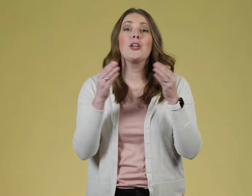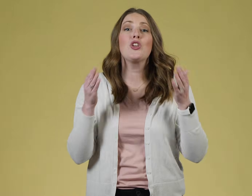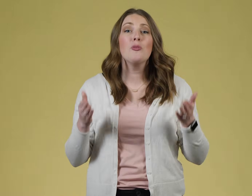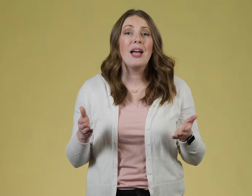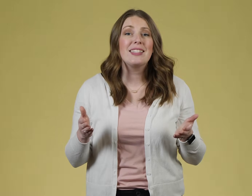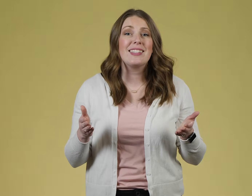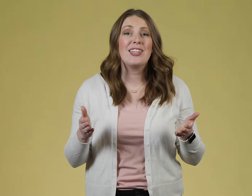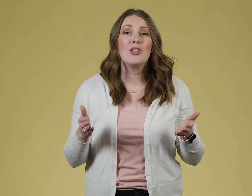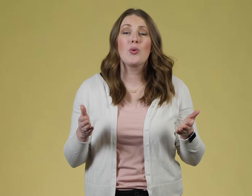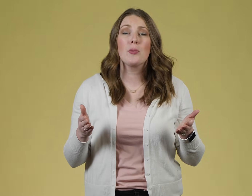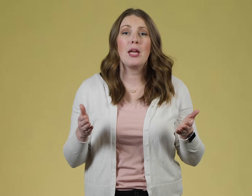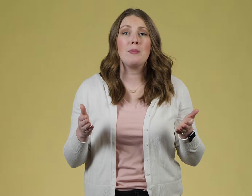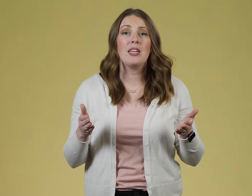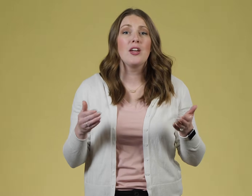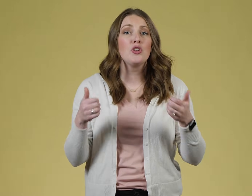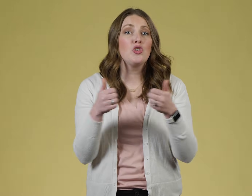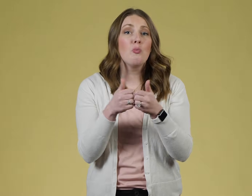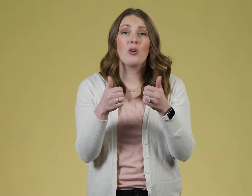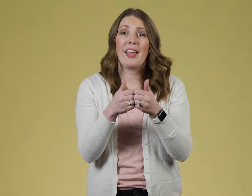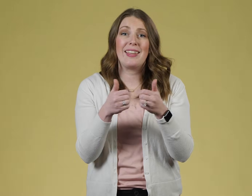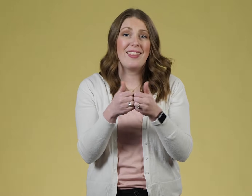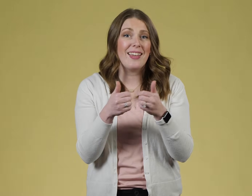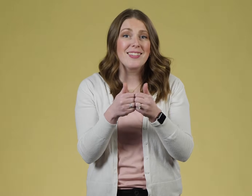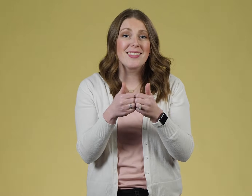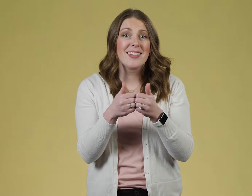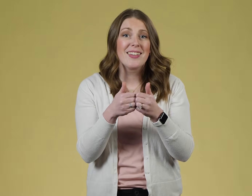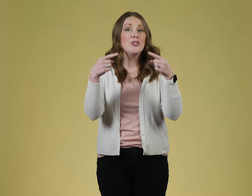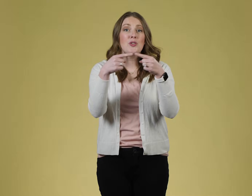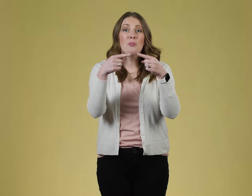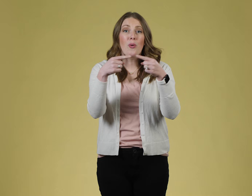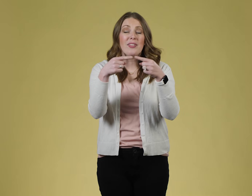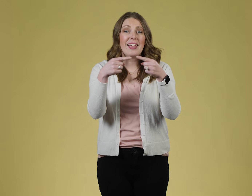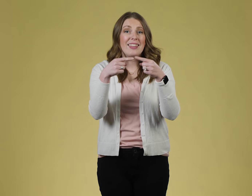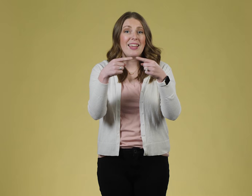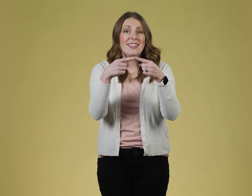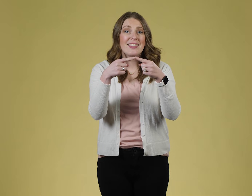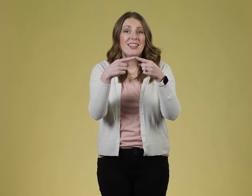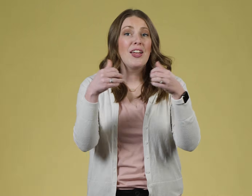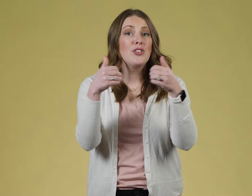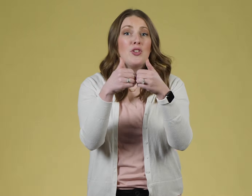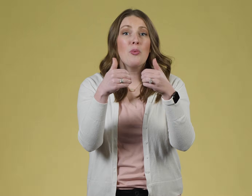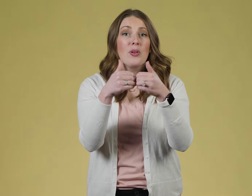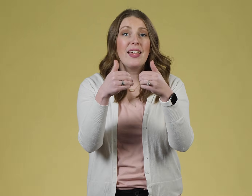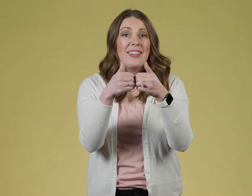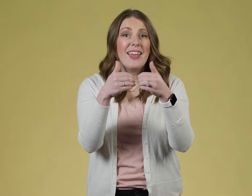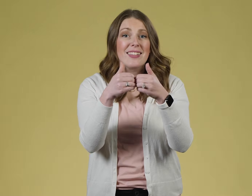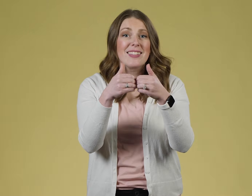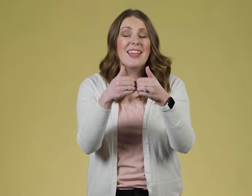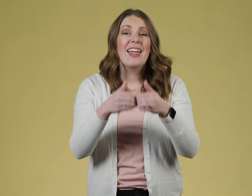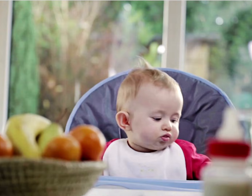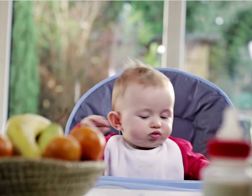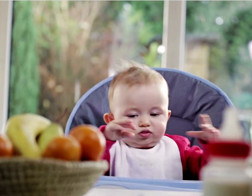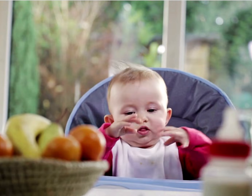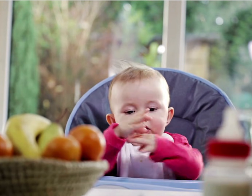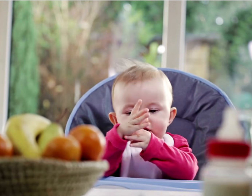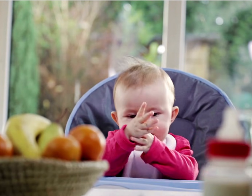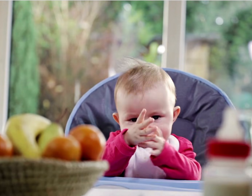you might see your baby do more like this, do more like this, do more like this. This is perfectly